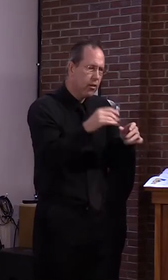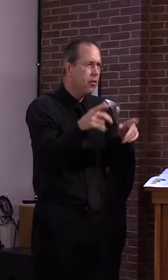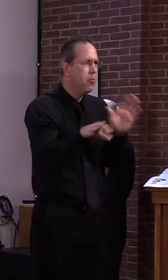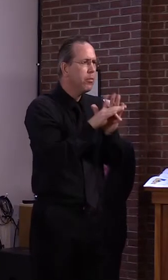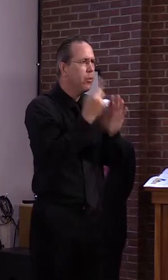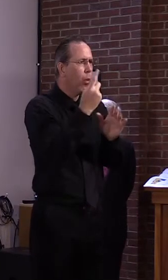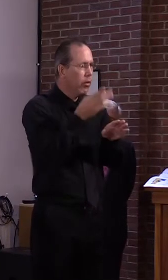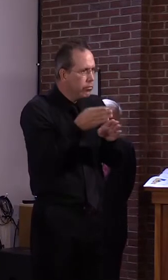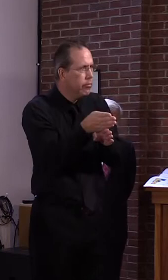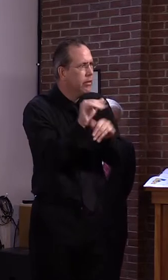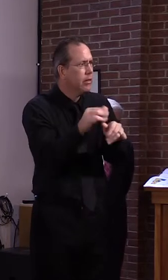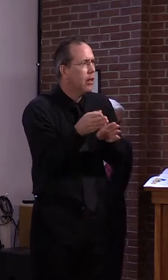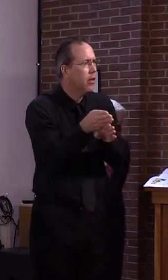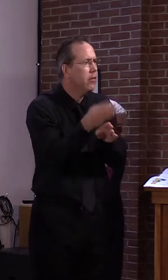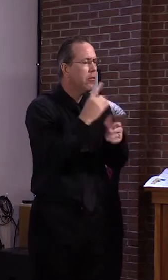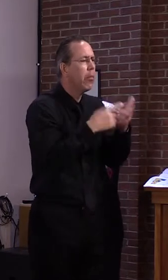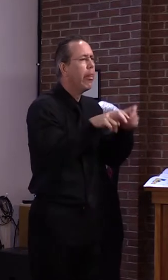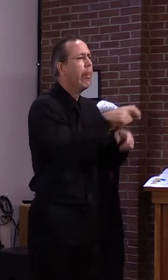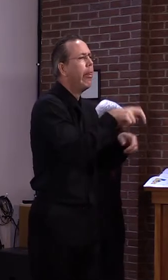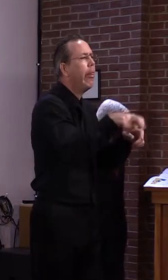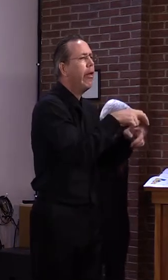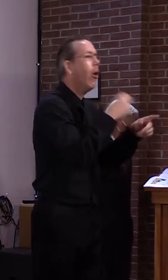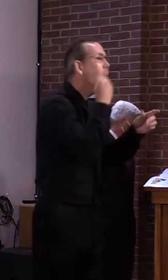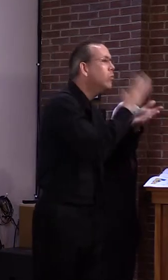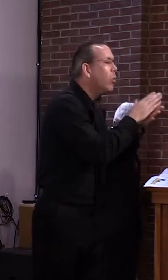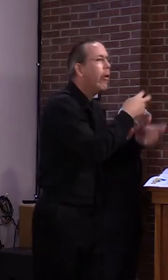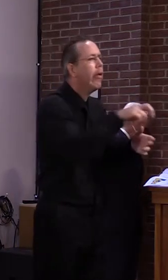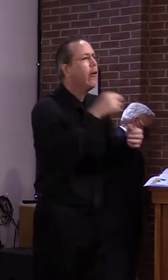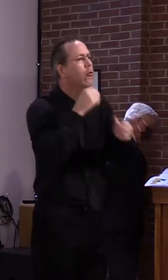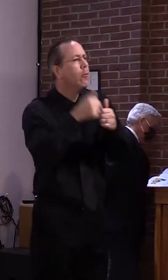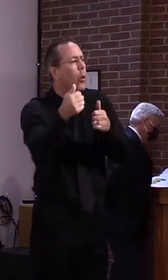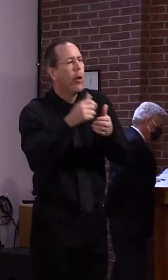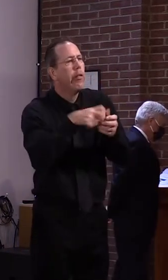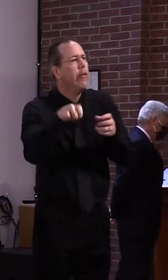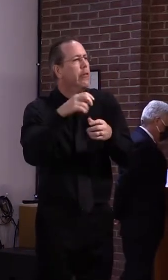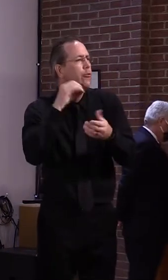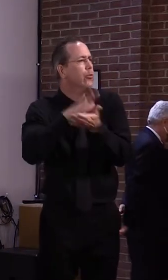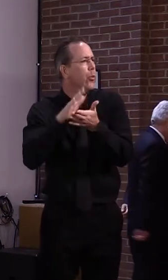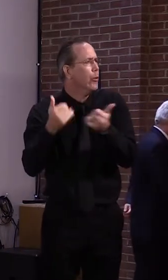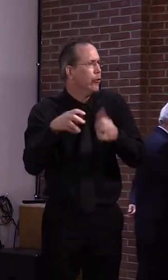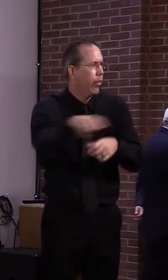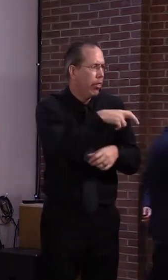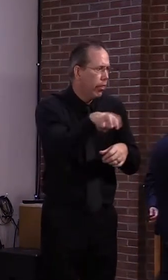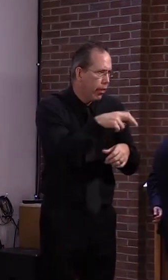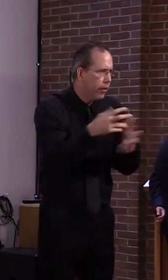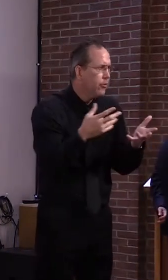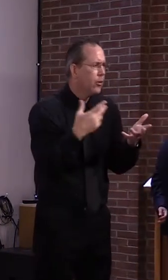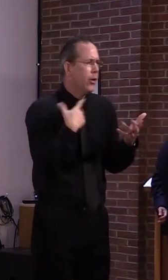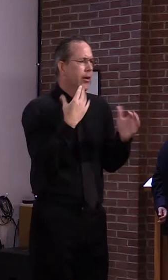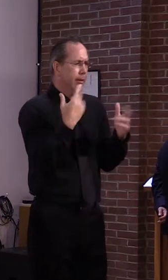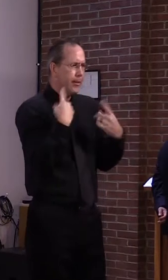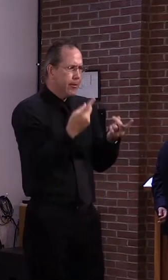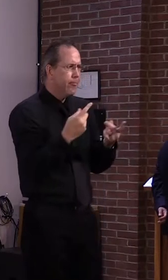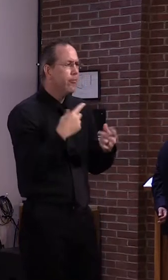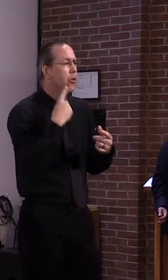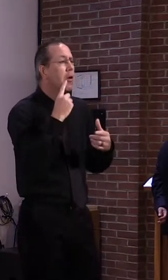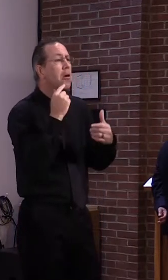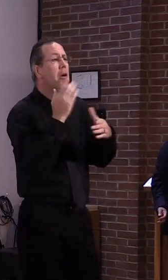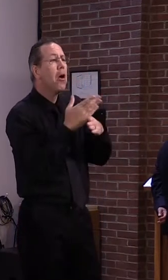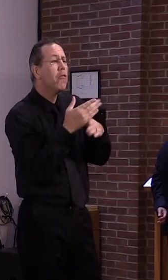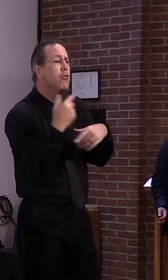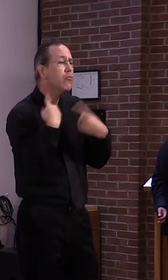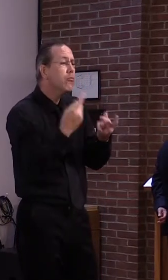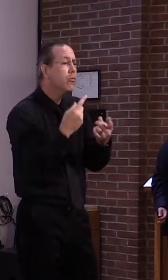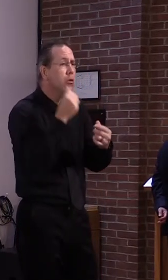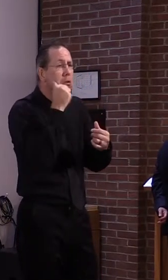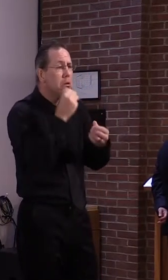question around funding homeschooling, that's really not what's going on with ADM. ADM isn't really about sending dollars to schools or dollars to